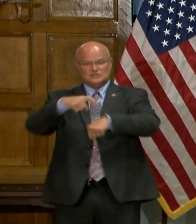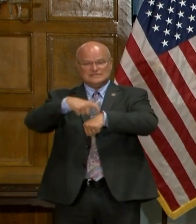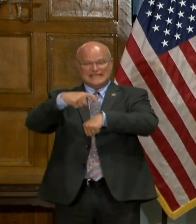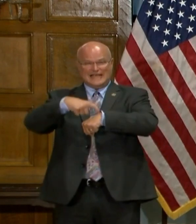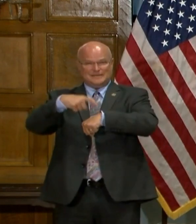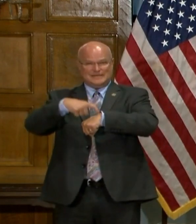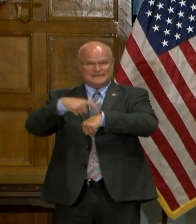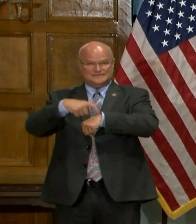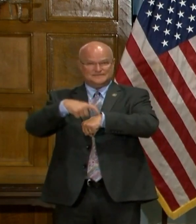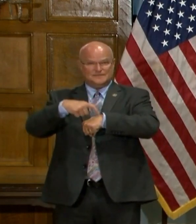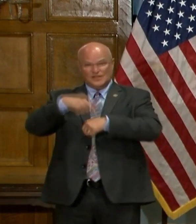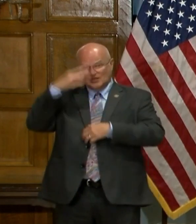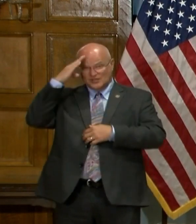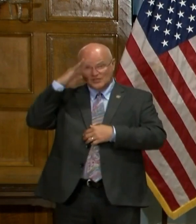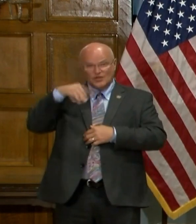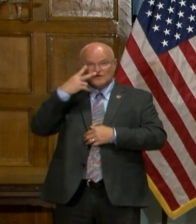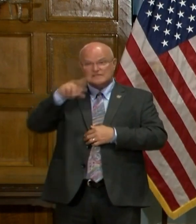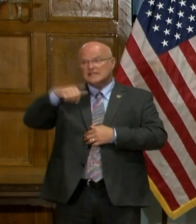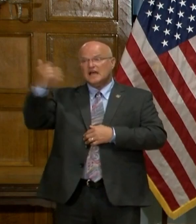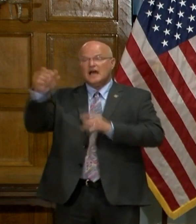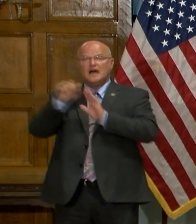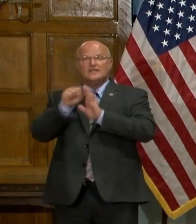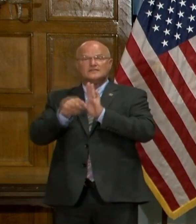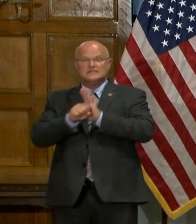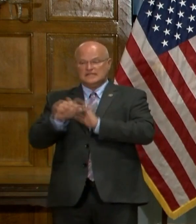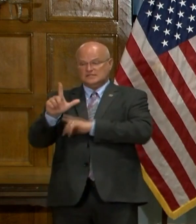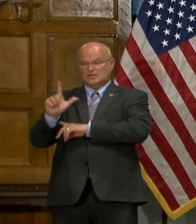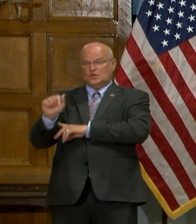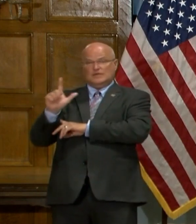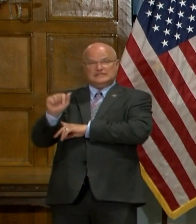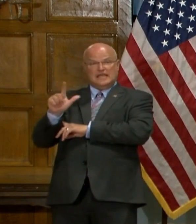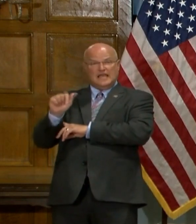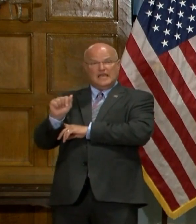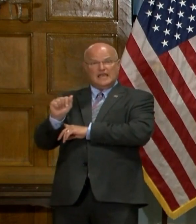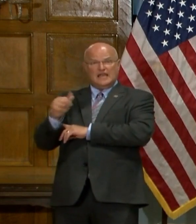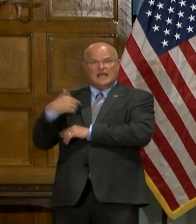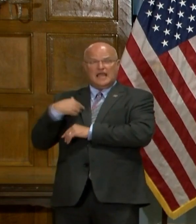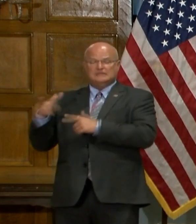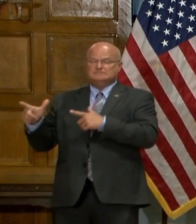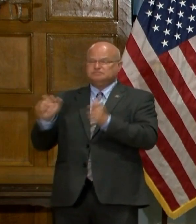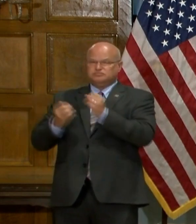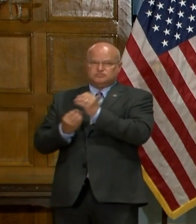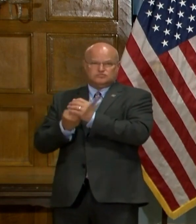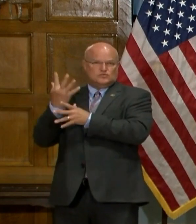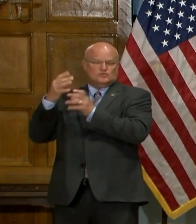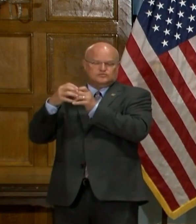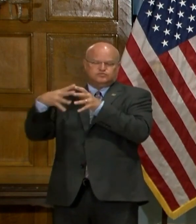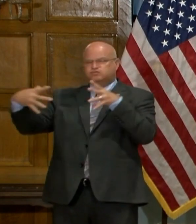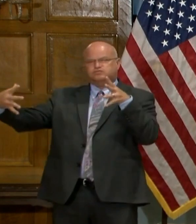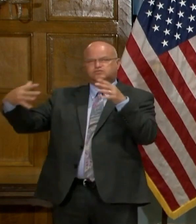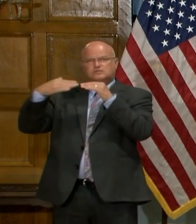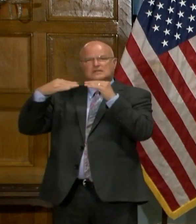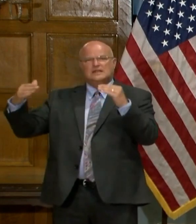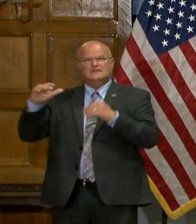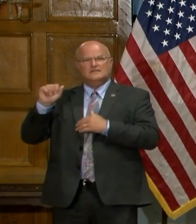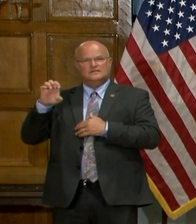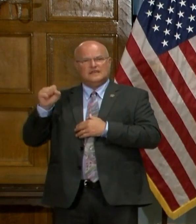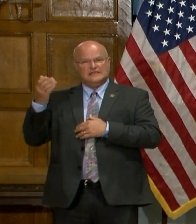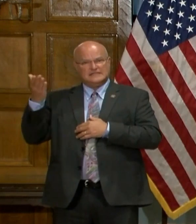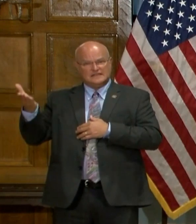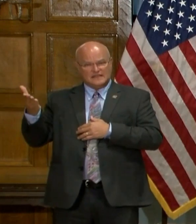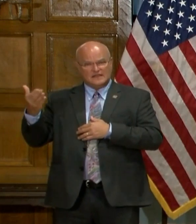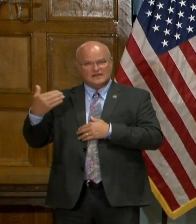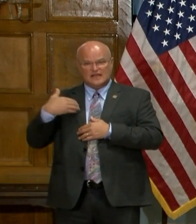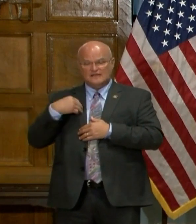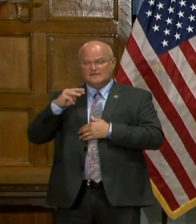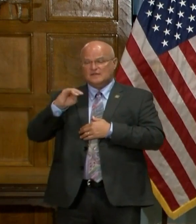timing. You've seen other states, Louisiana had the fastest growing level of cases there.